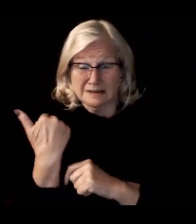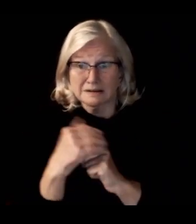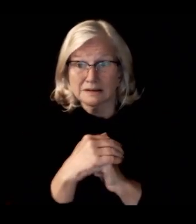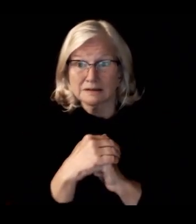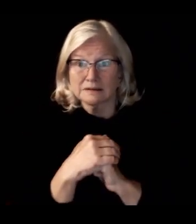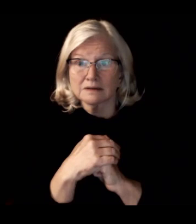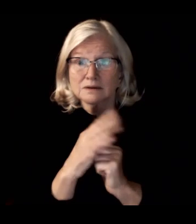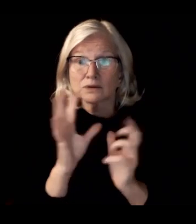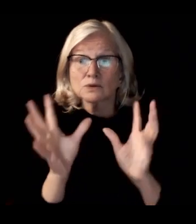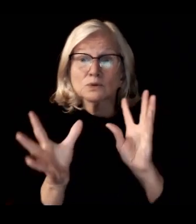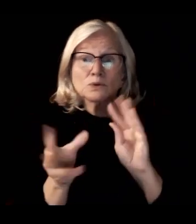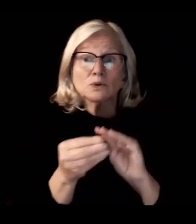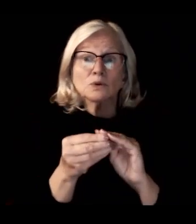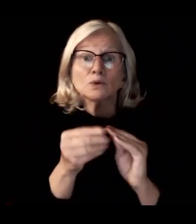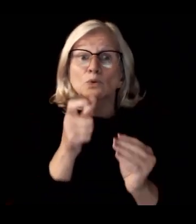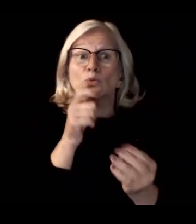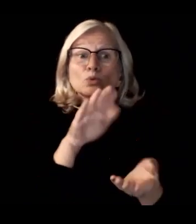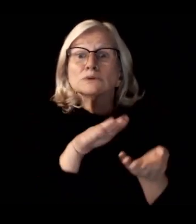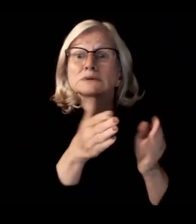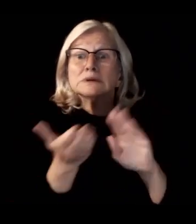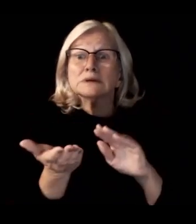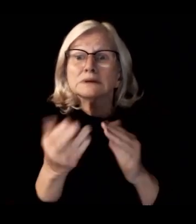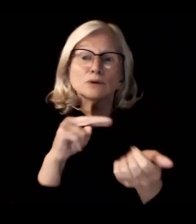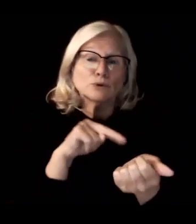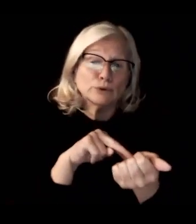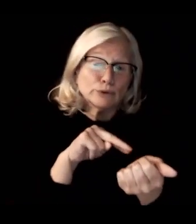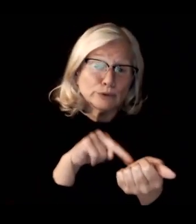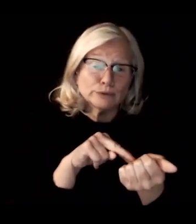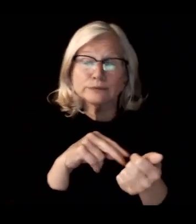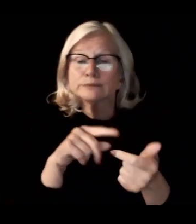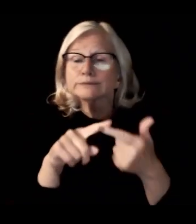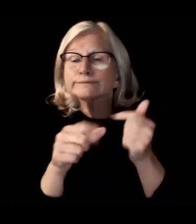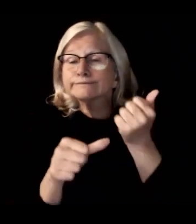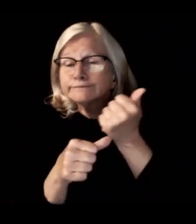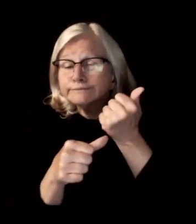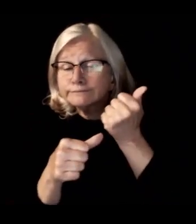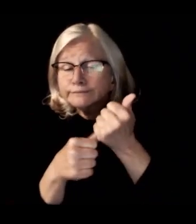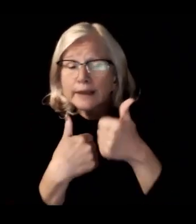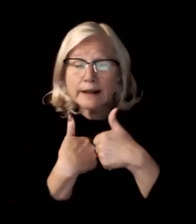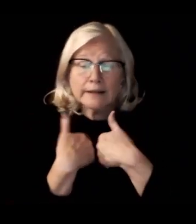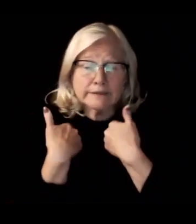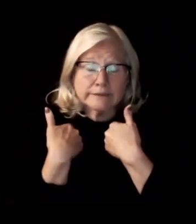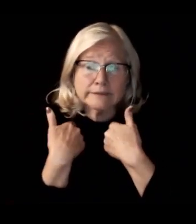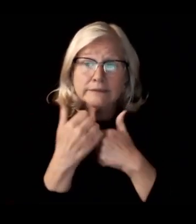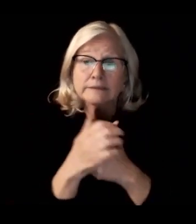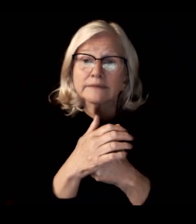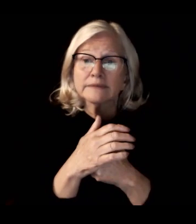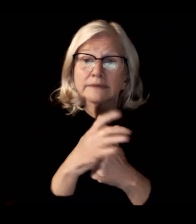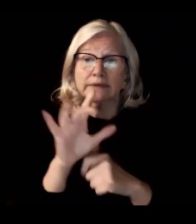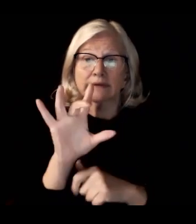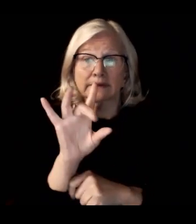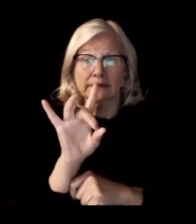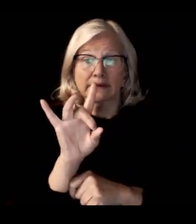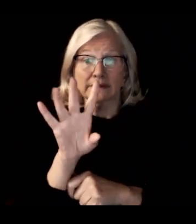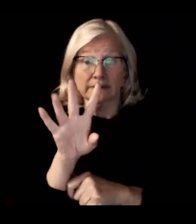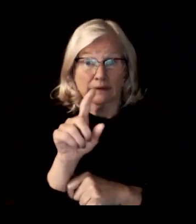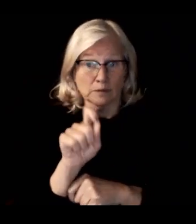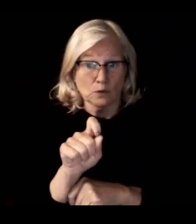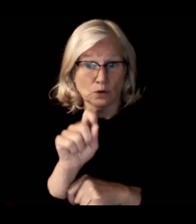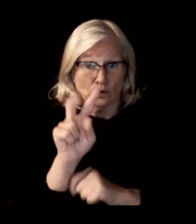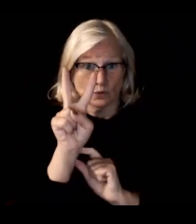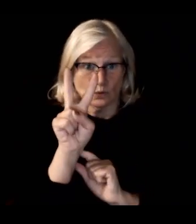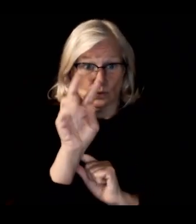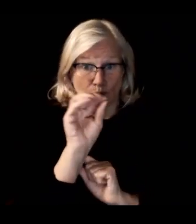in a nursing home or assisted living type facility was at 84.2%. In May,